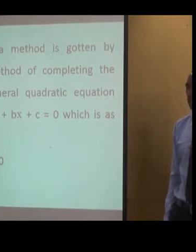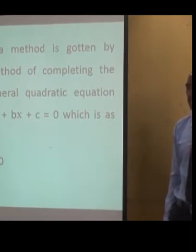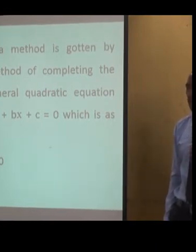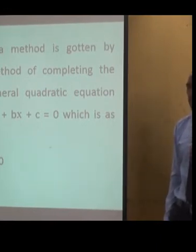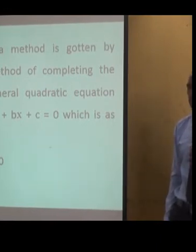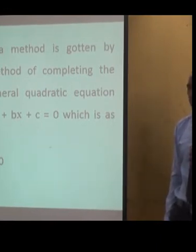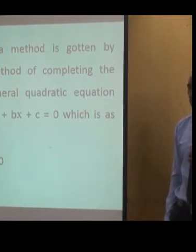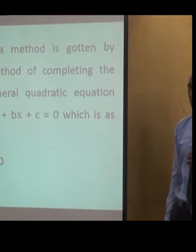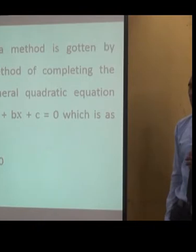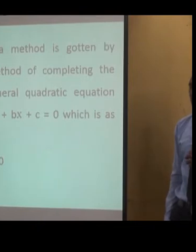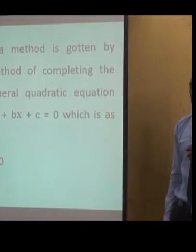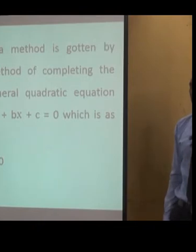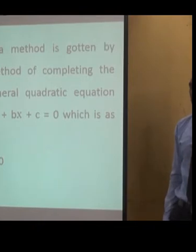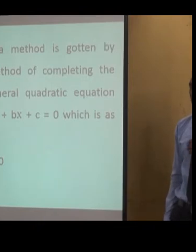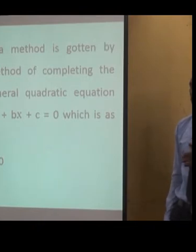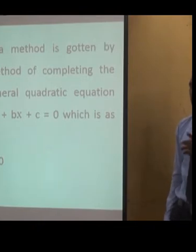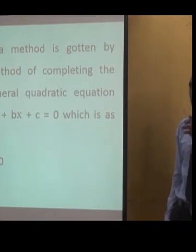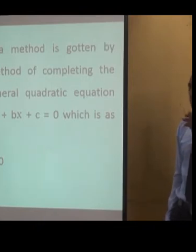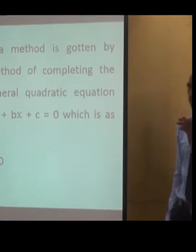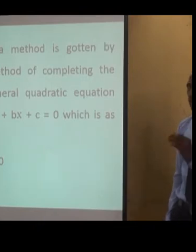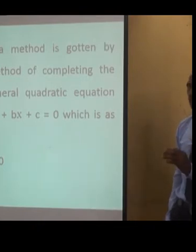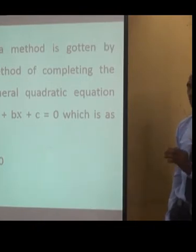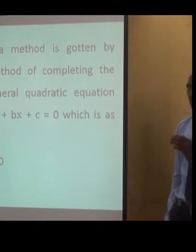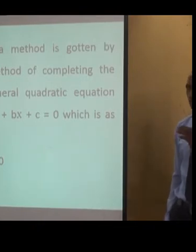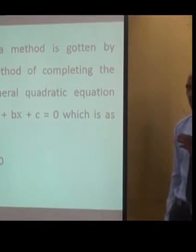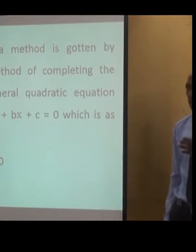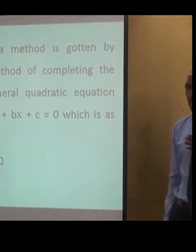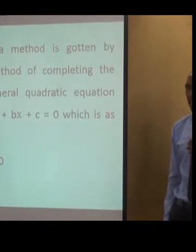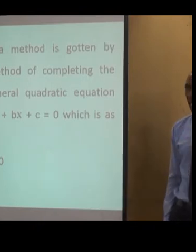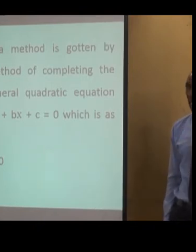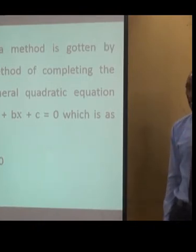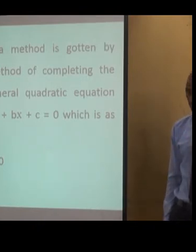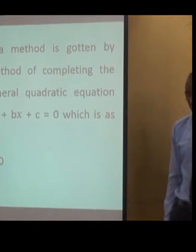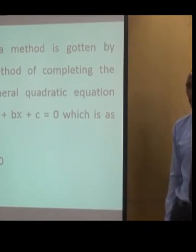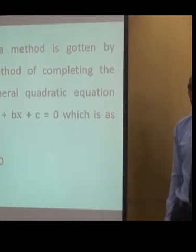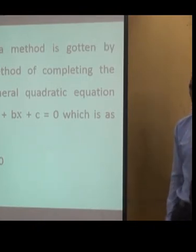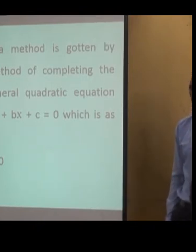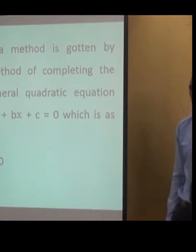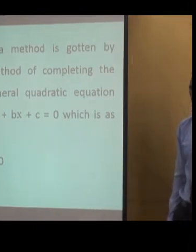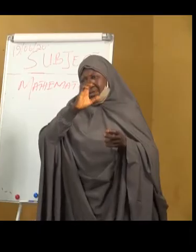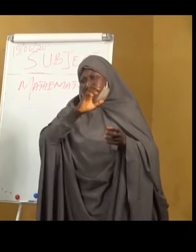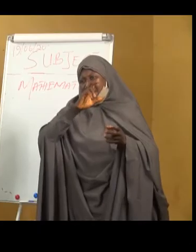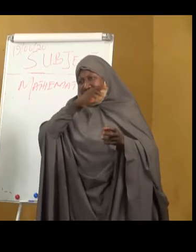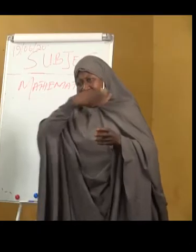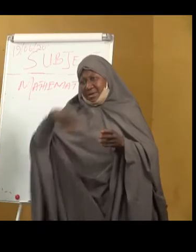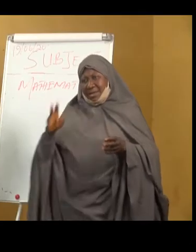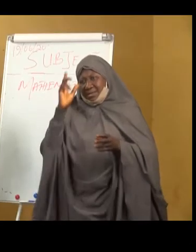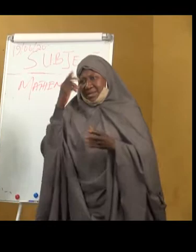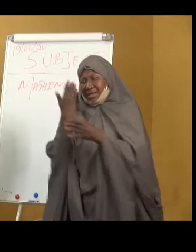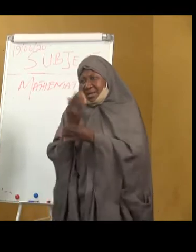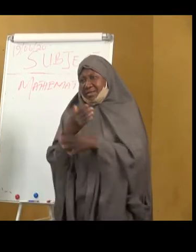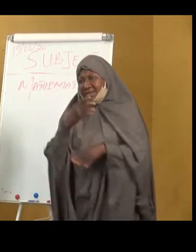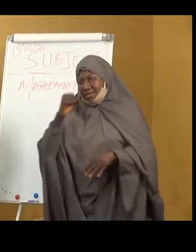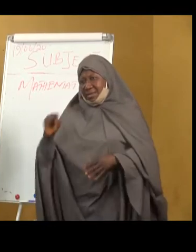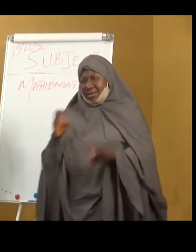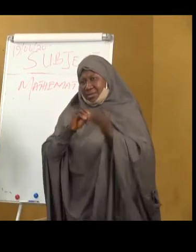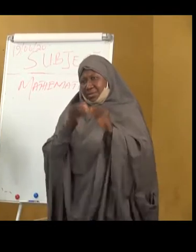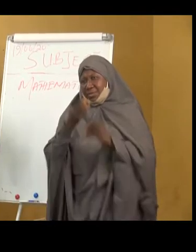Then number 2 was, transfer the constant to the right-hand side. Then number